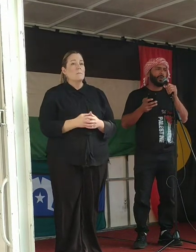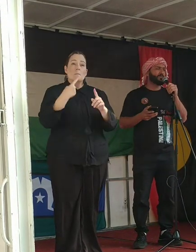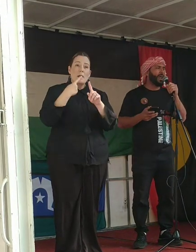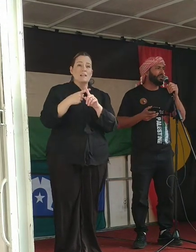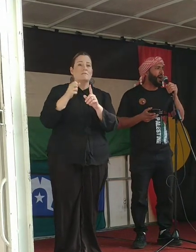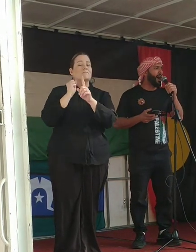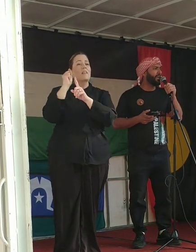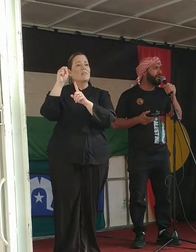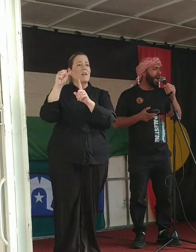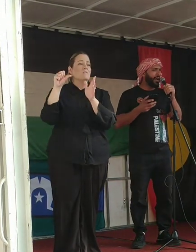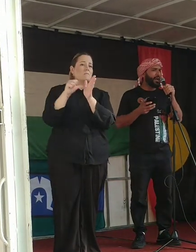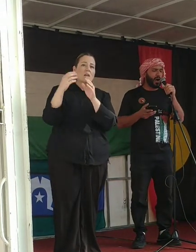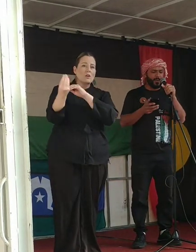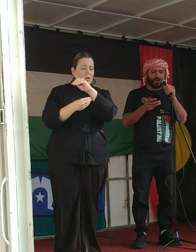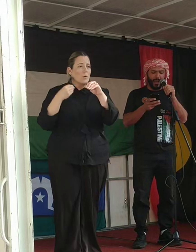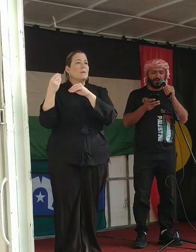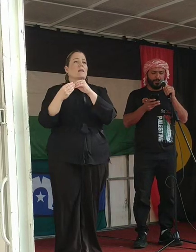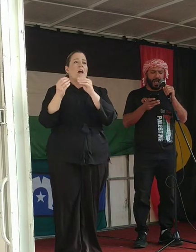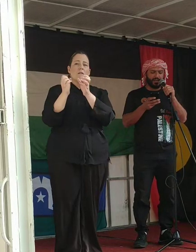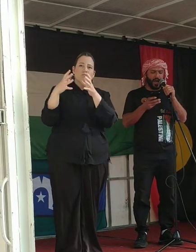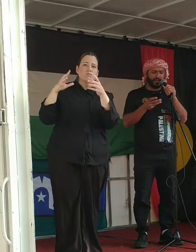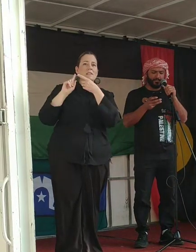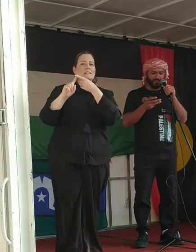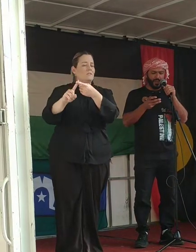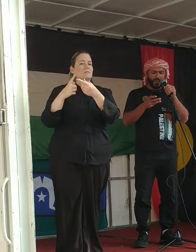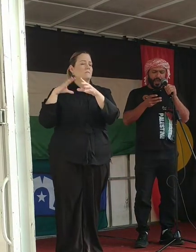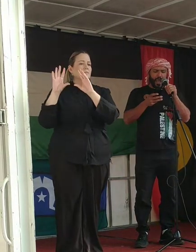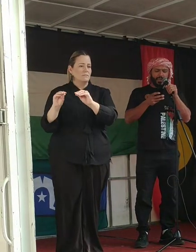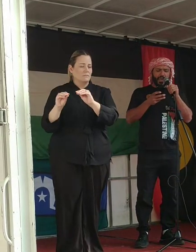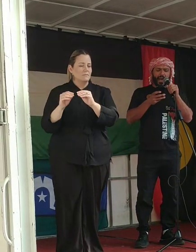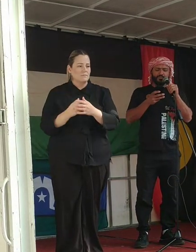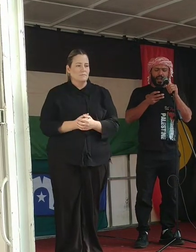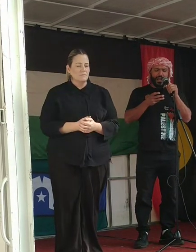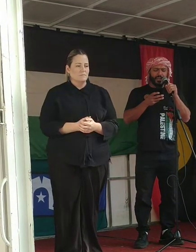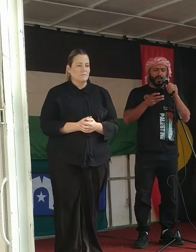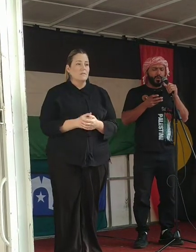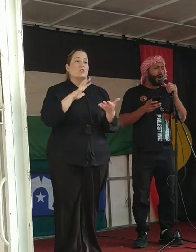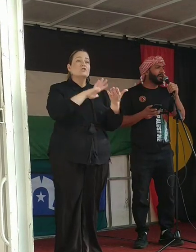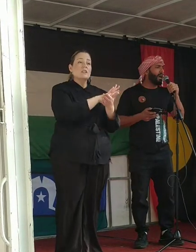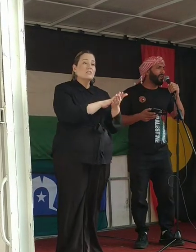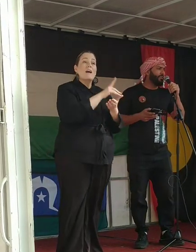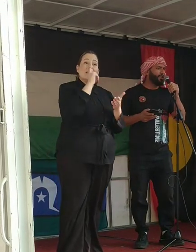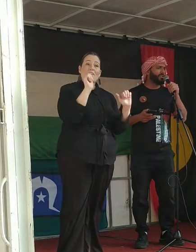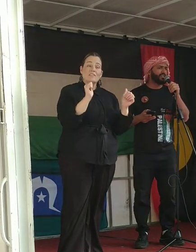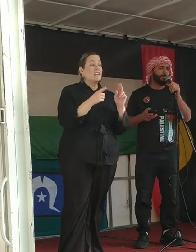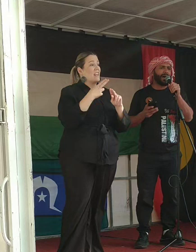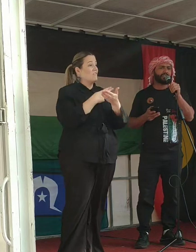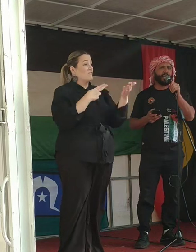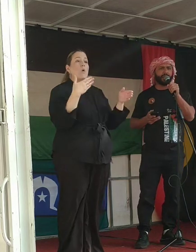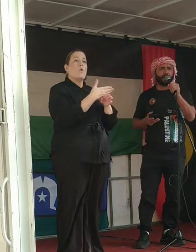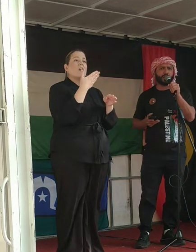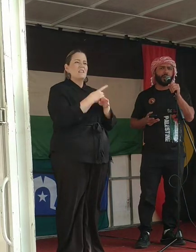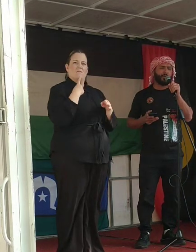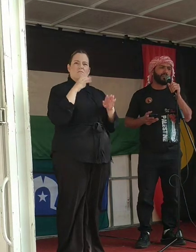stop its bloodline and an economic bloodline. It can come to an end when a worker refuses to